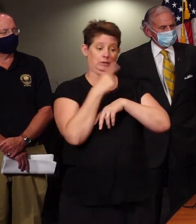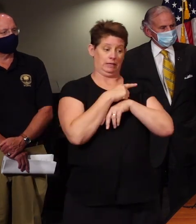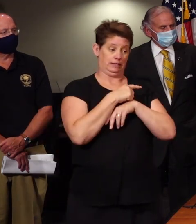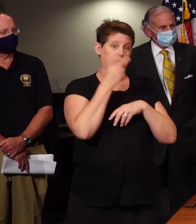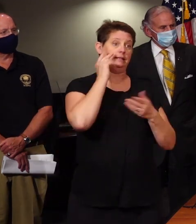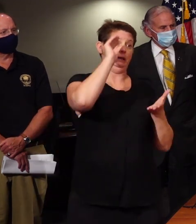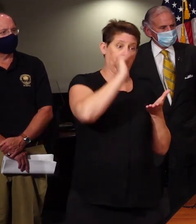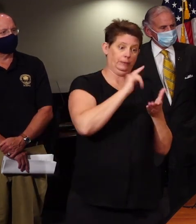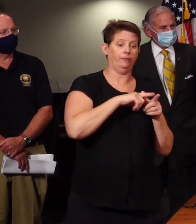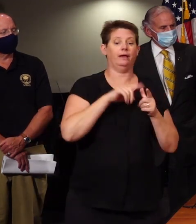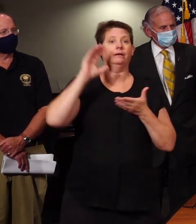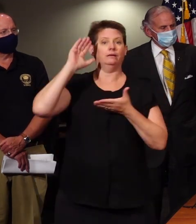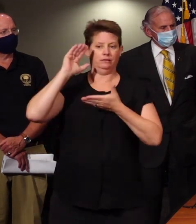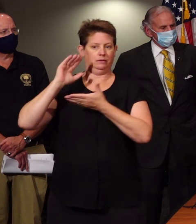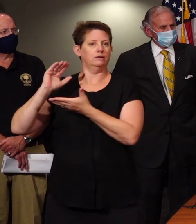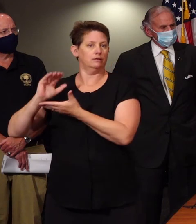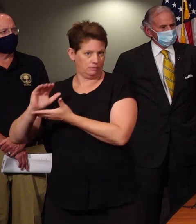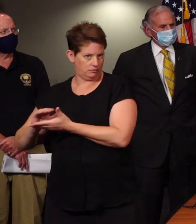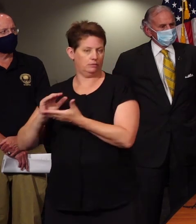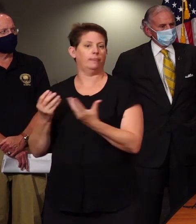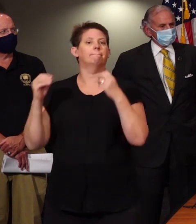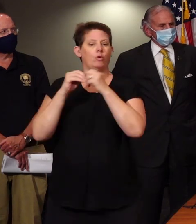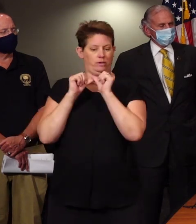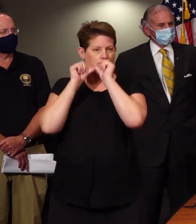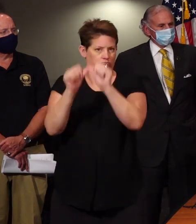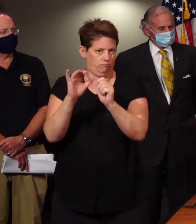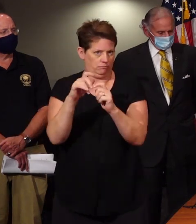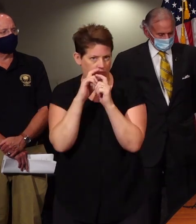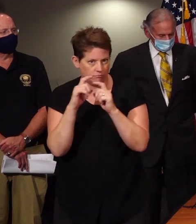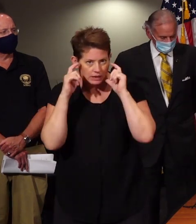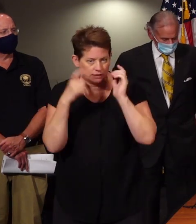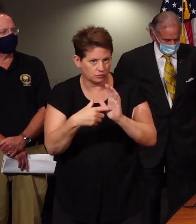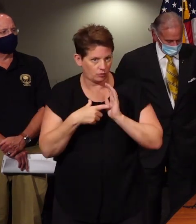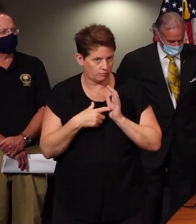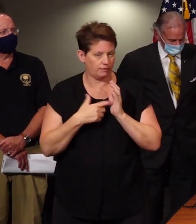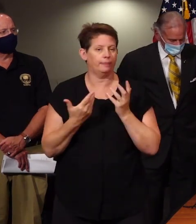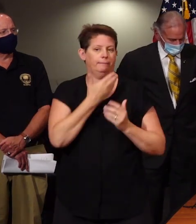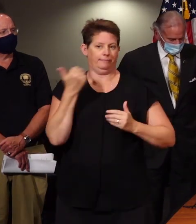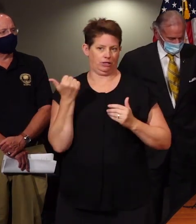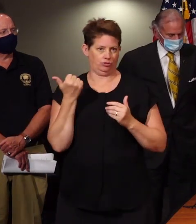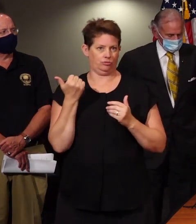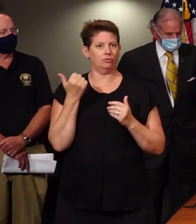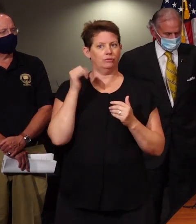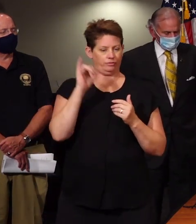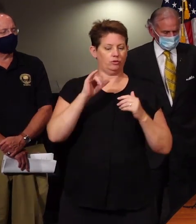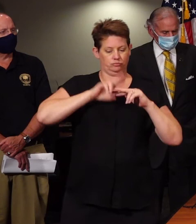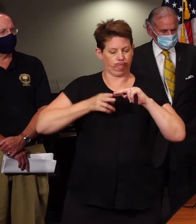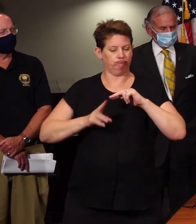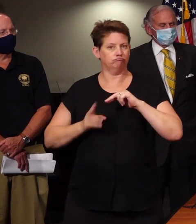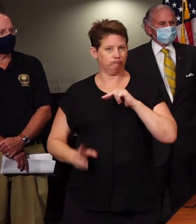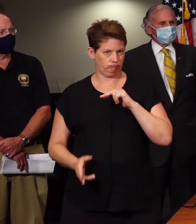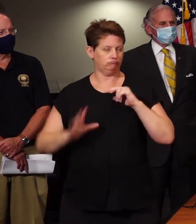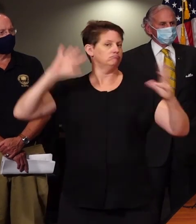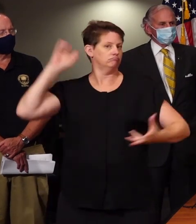an additional percentage points and drops. And so the longer that they stay in place, those are additive drops in percentage of the